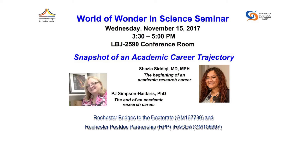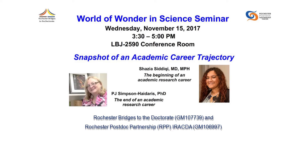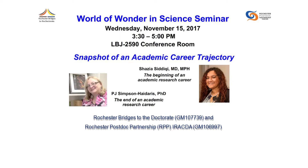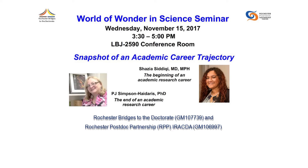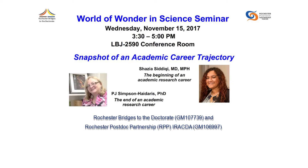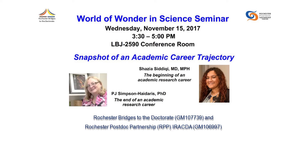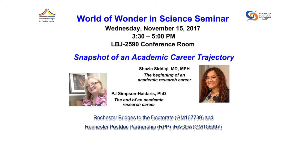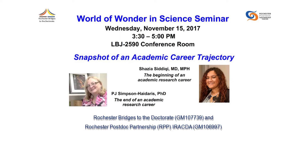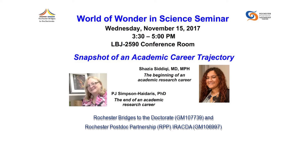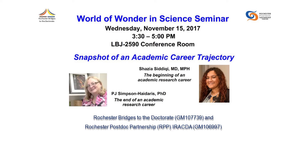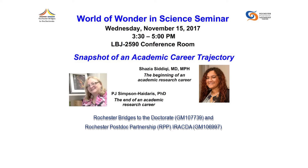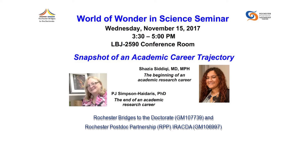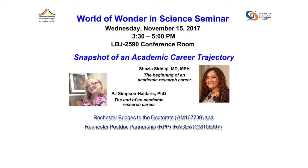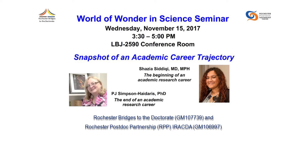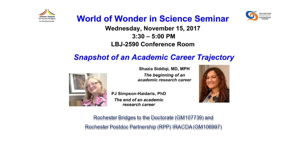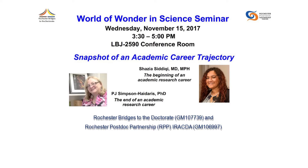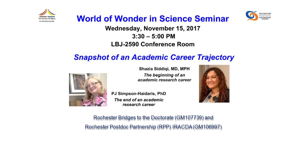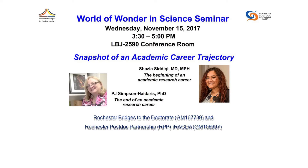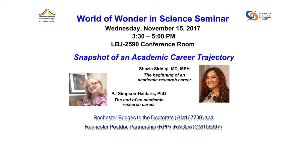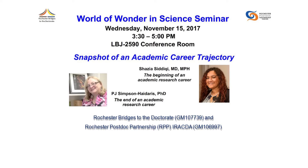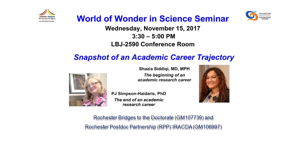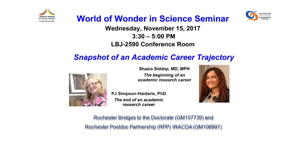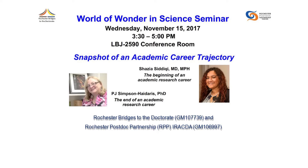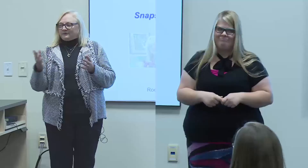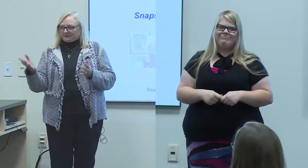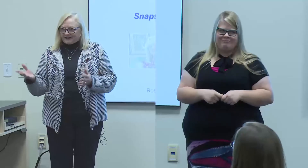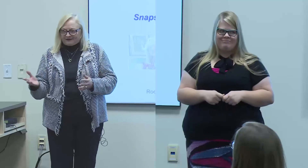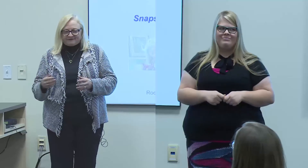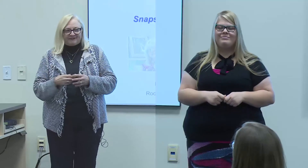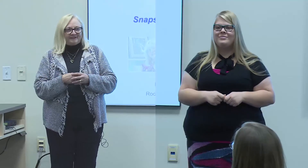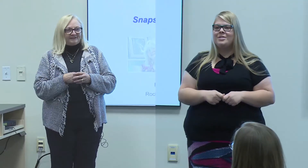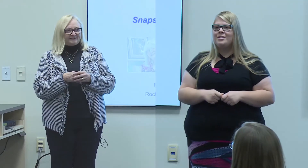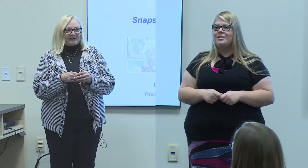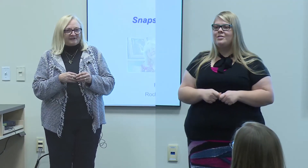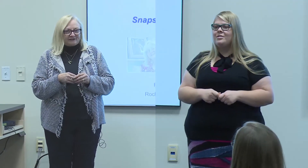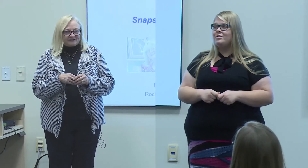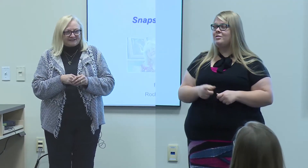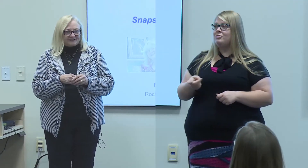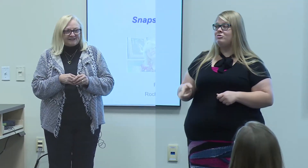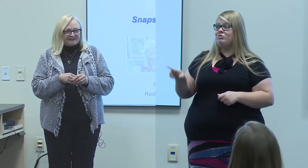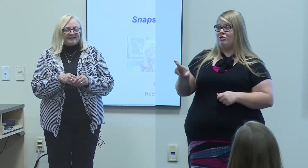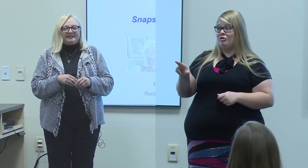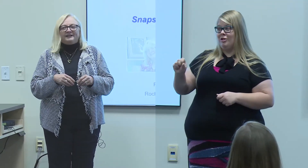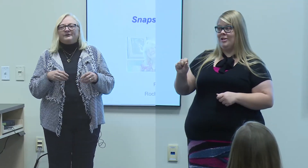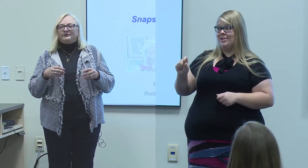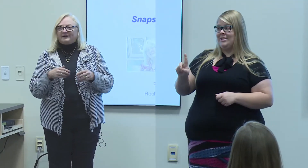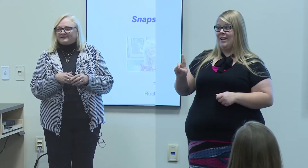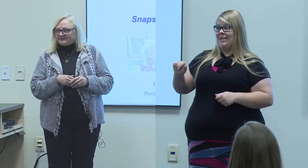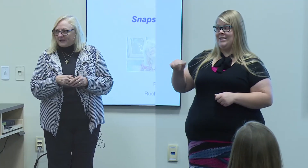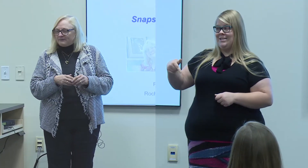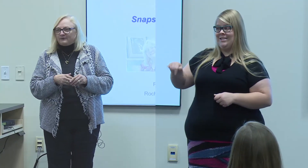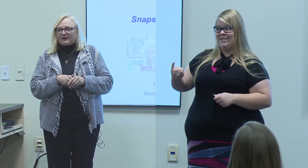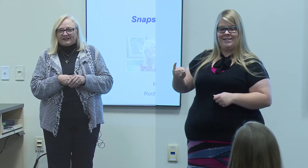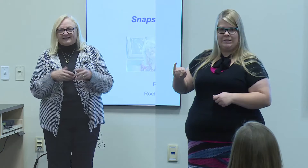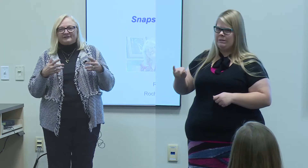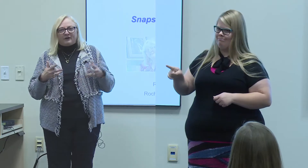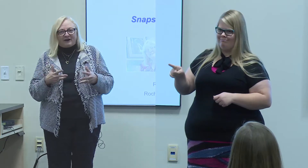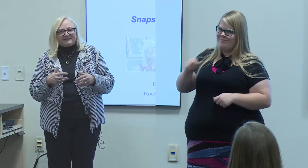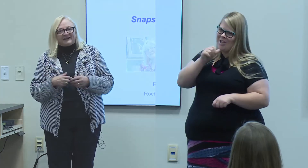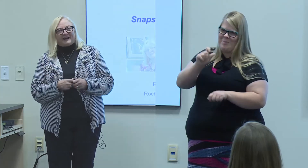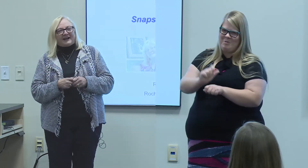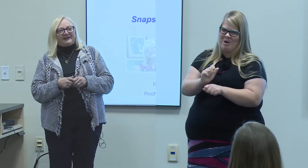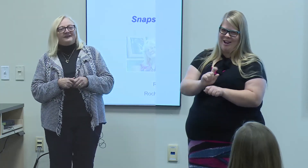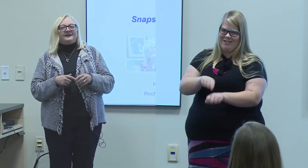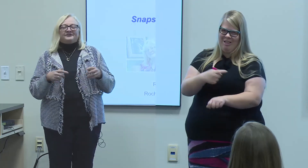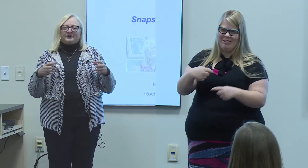science for 44 years. That's a long time. We have Dr. Siddiqui, who has not been working as